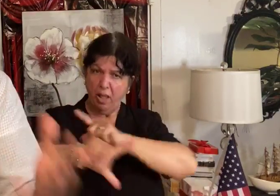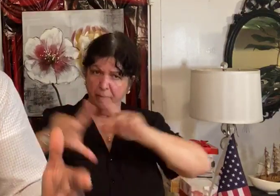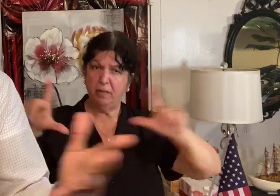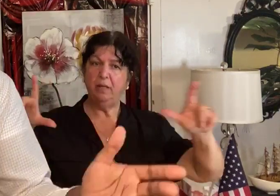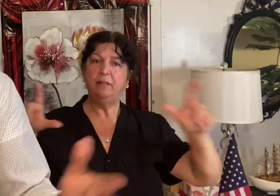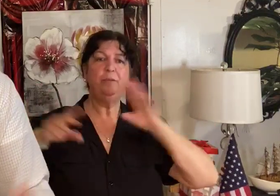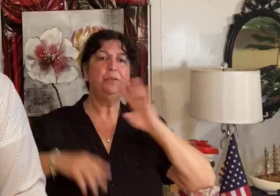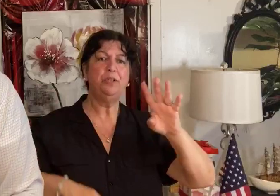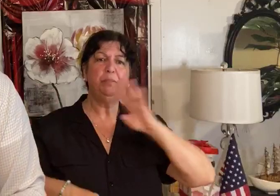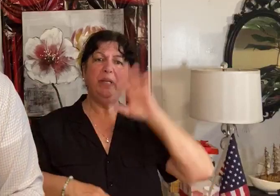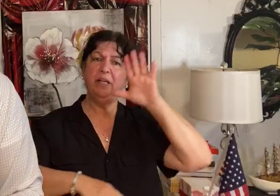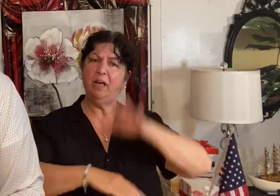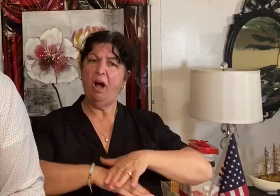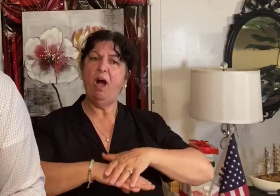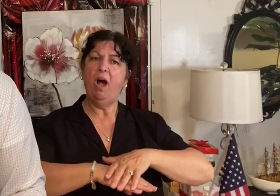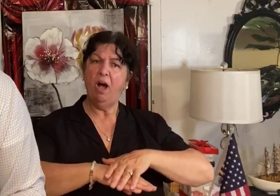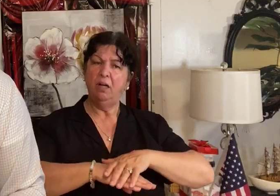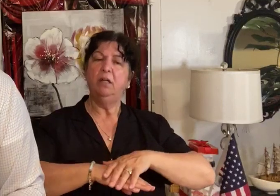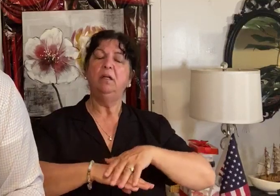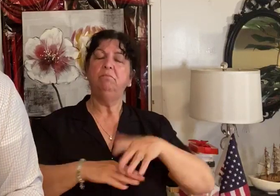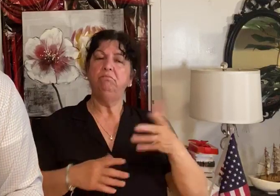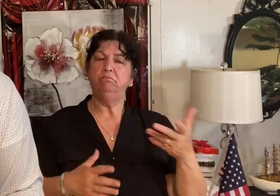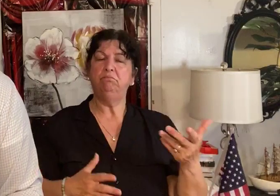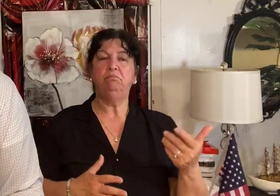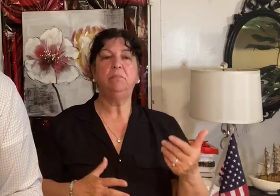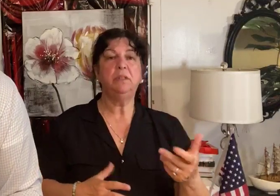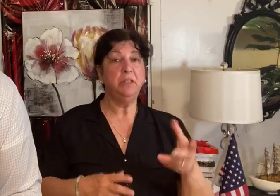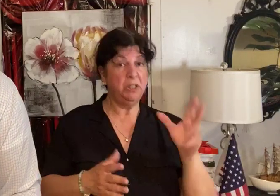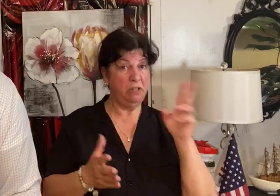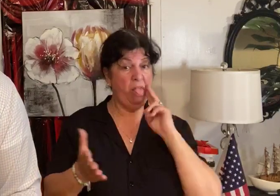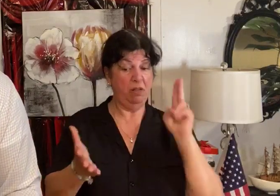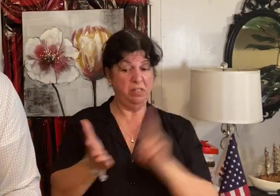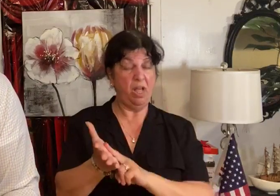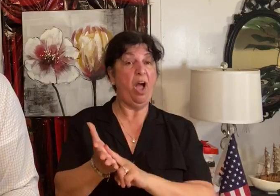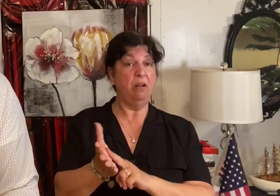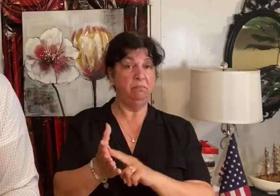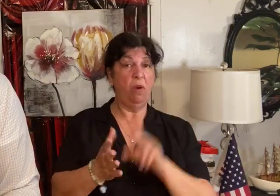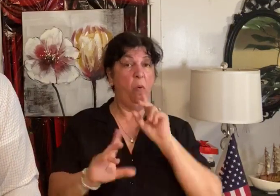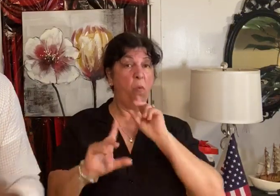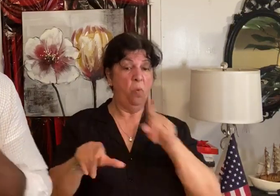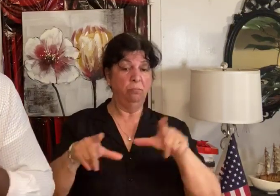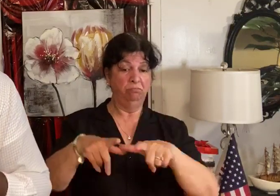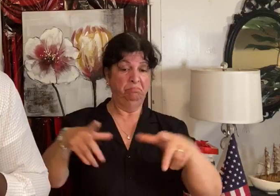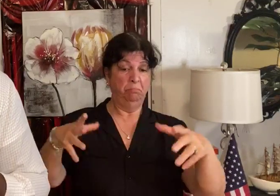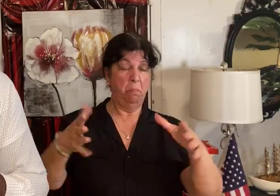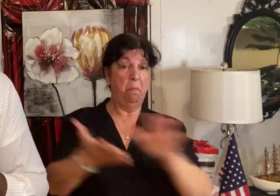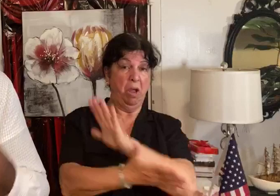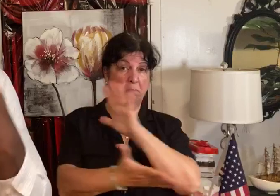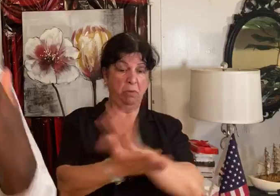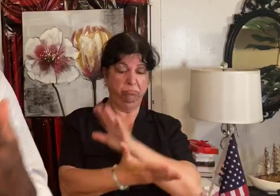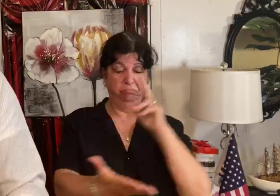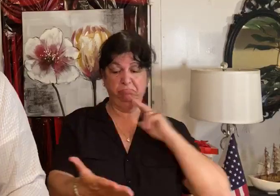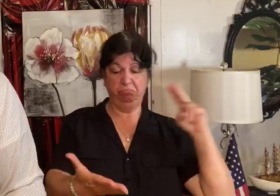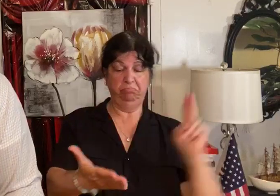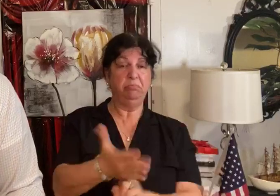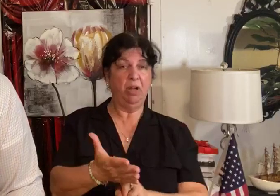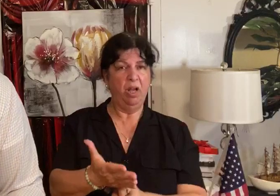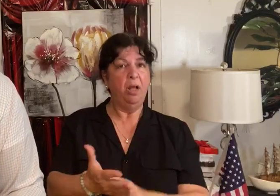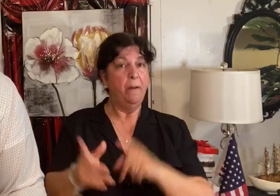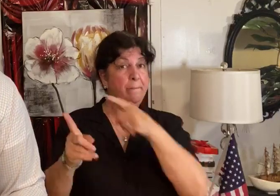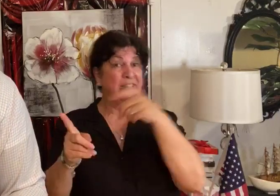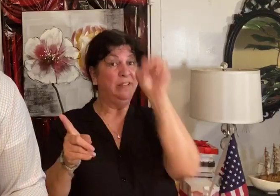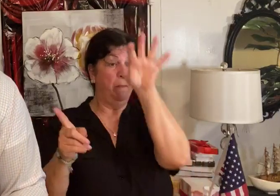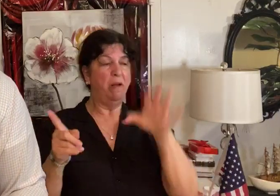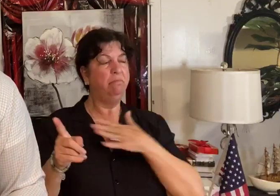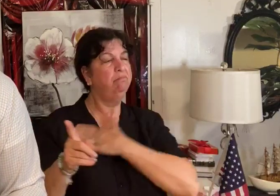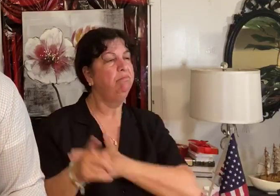to speak on political views. He signed that executive order on May the 4th. Myself as a pastor, I appreciate